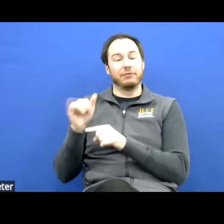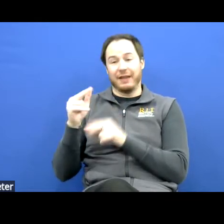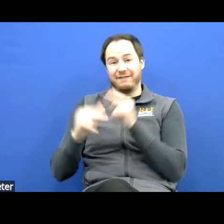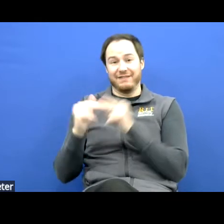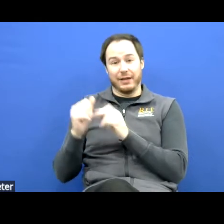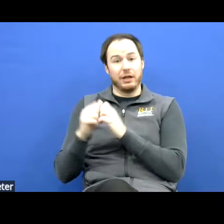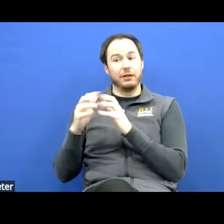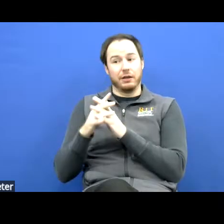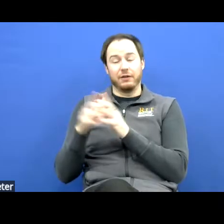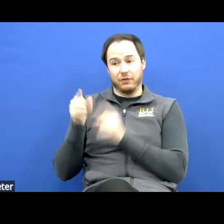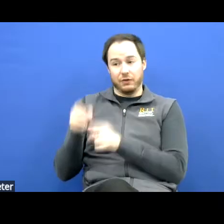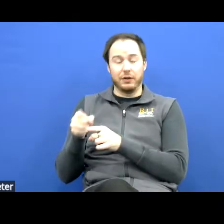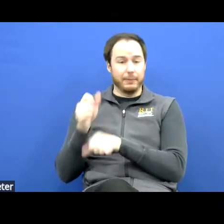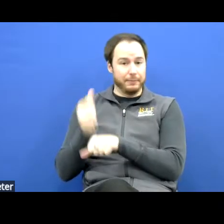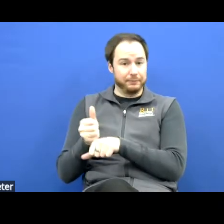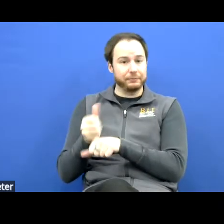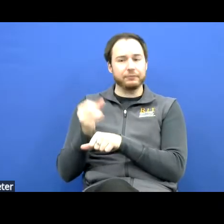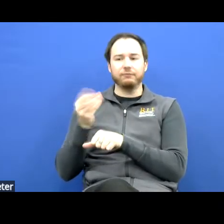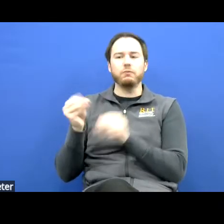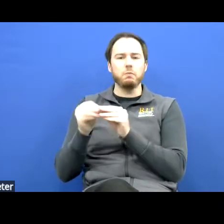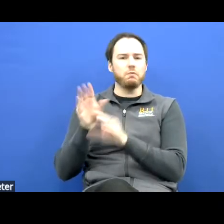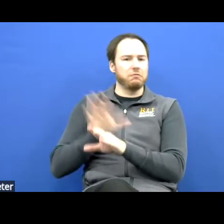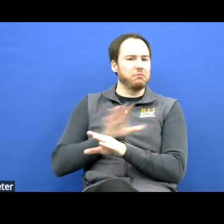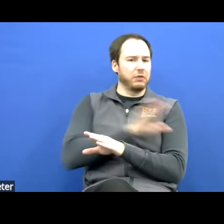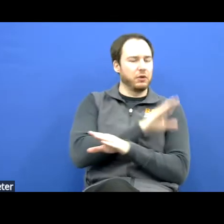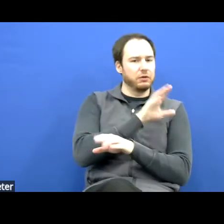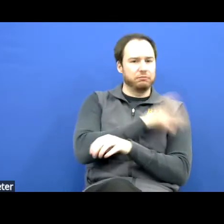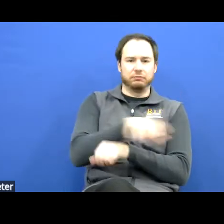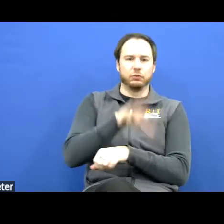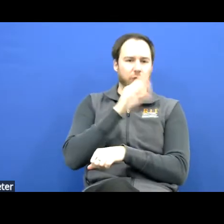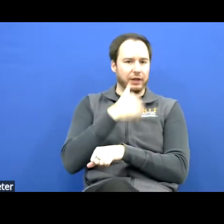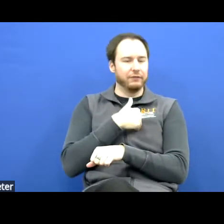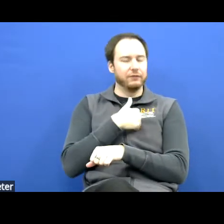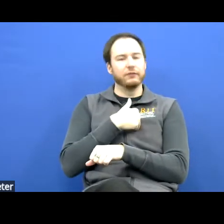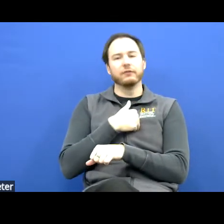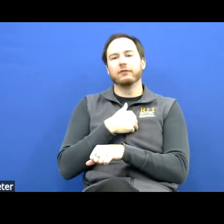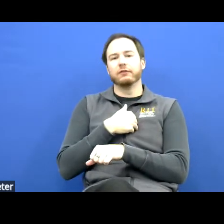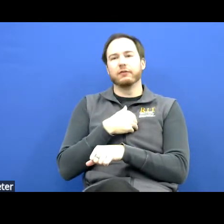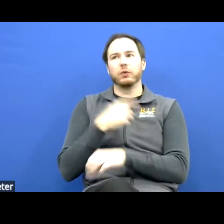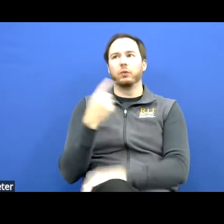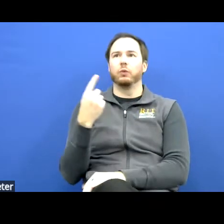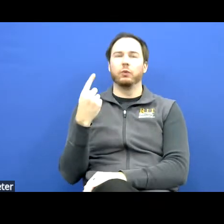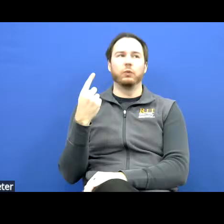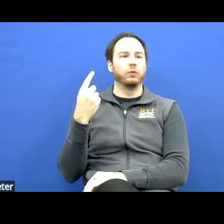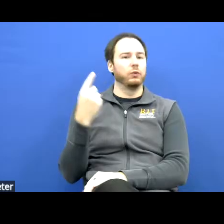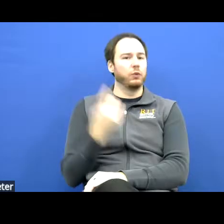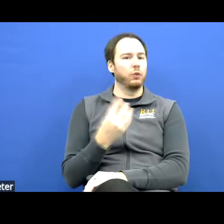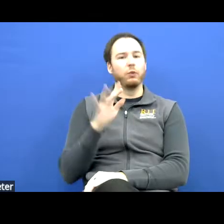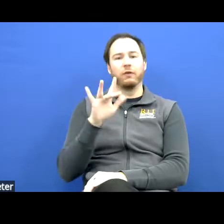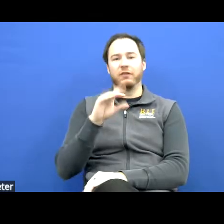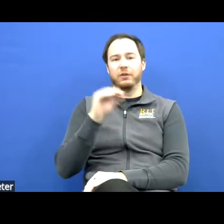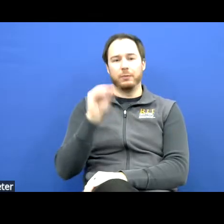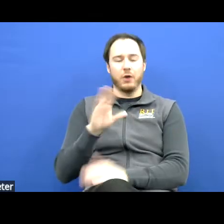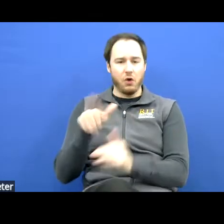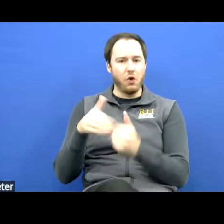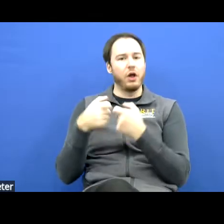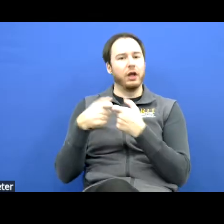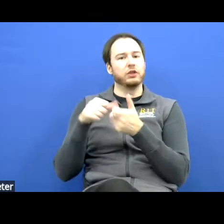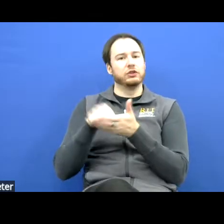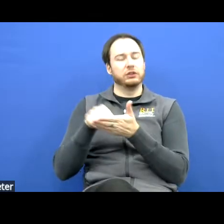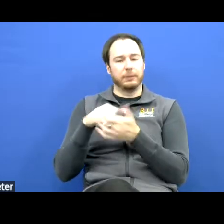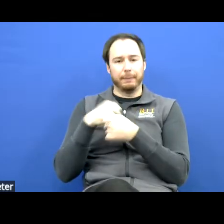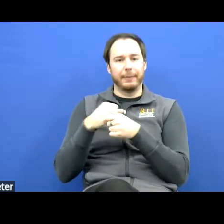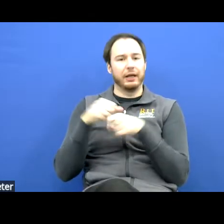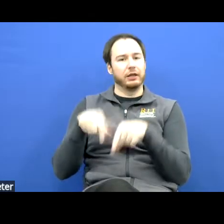online, between this and some of the other facilities in here, 1/4, 25% of all chips manufactured in